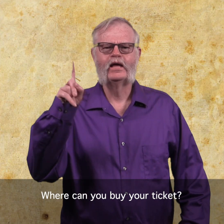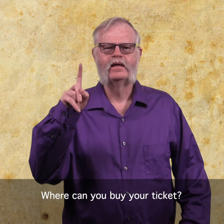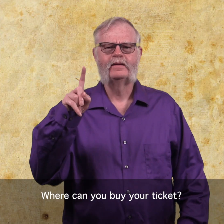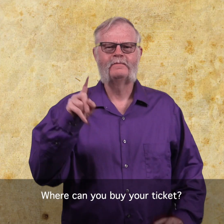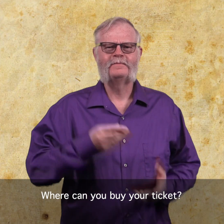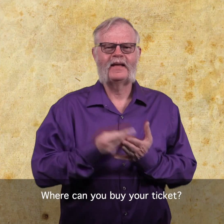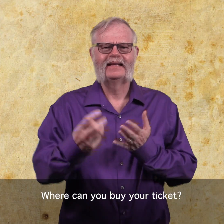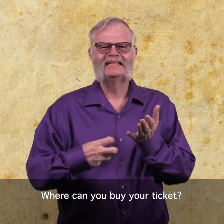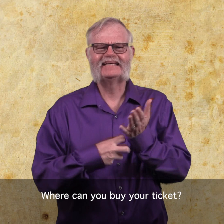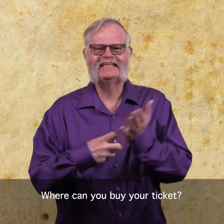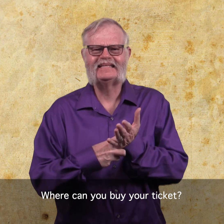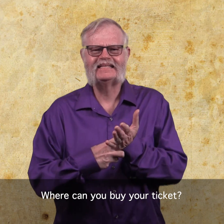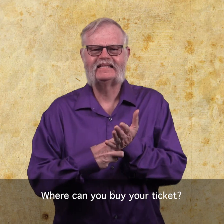Where can you buy your ticket?